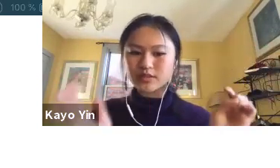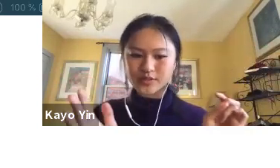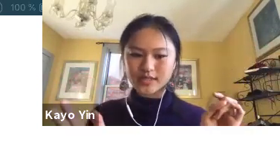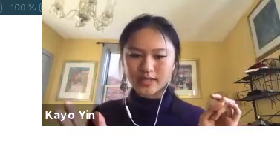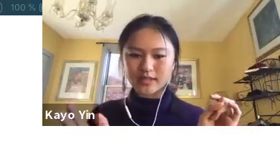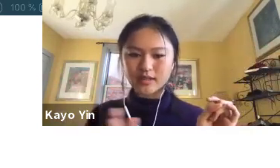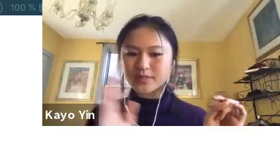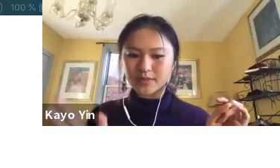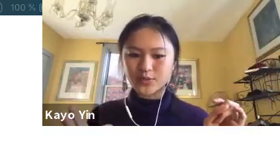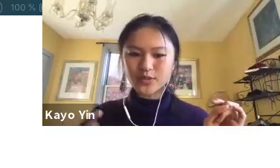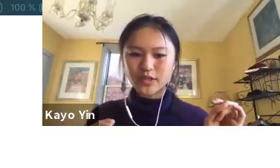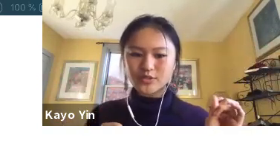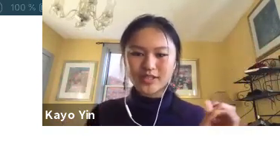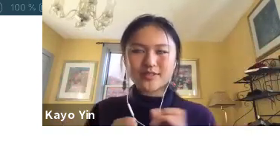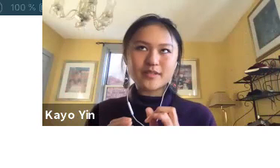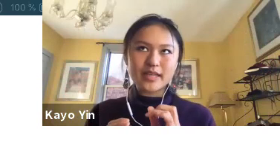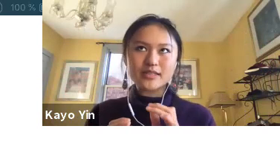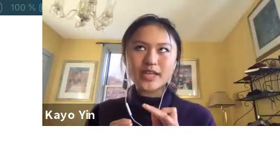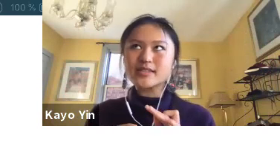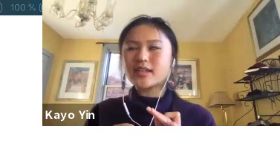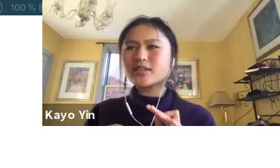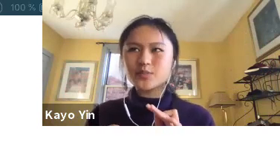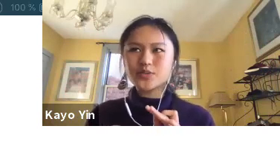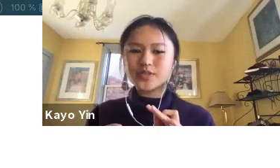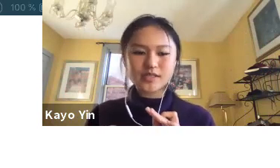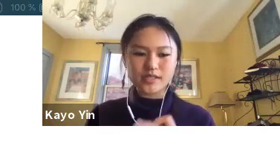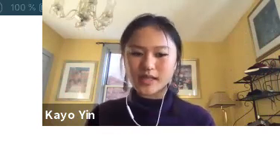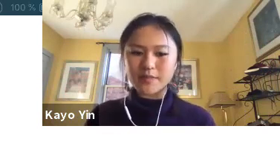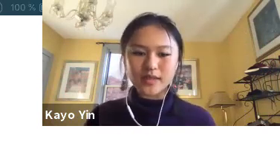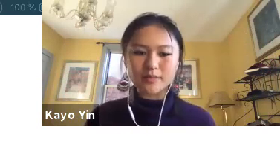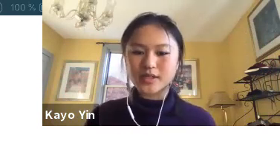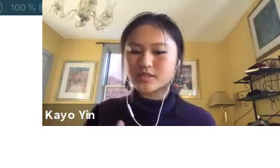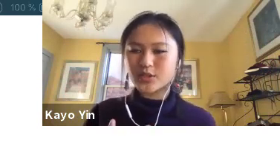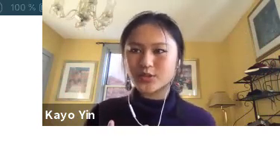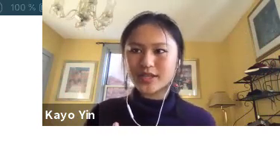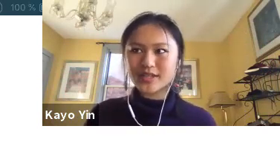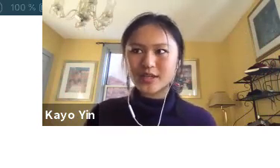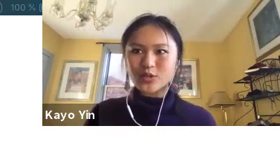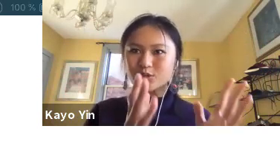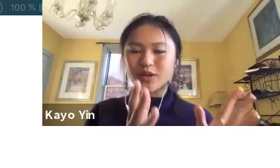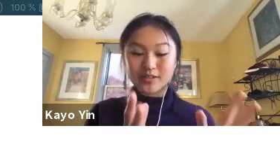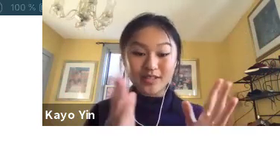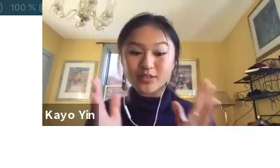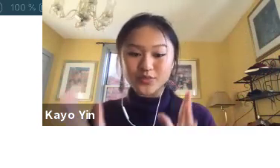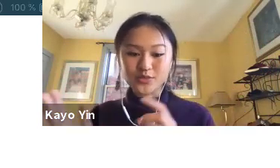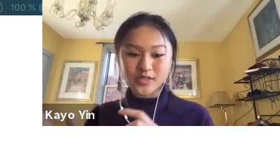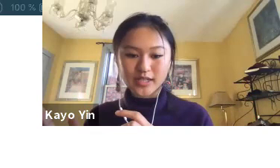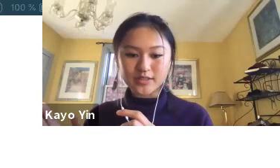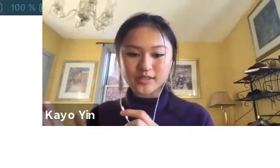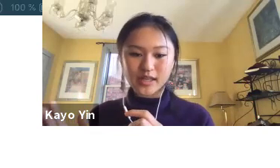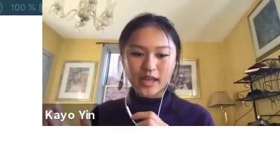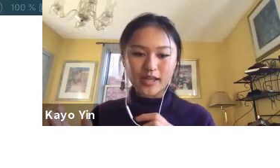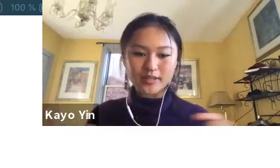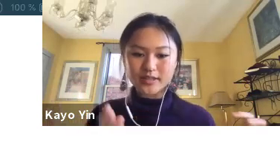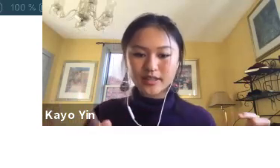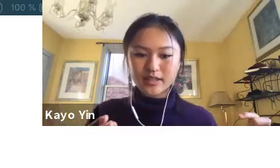between different sign people. So like, Mhm. yeah, so I guess like in the computer vision system, they must know like who are the individual